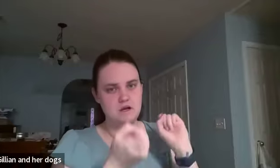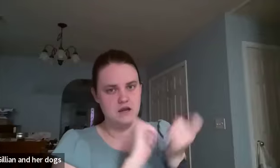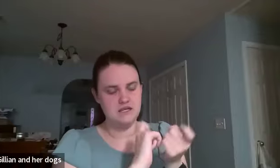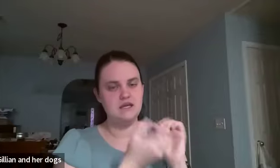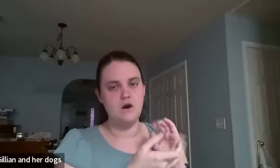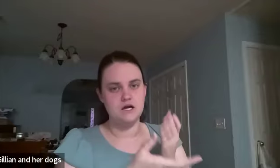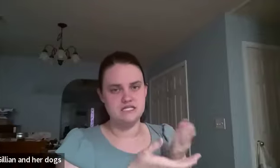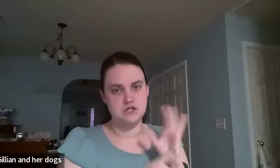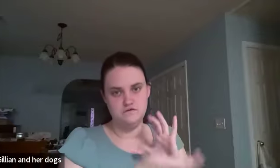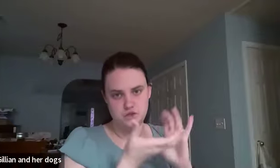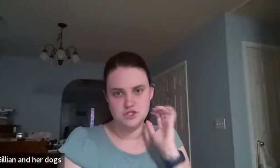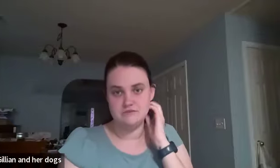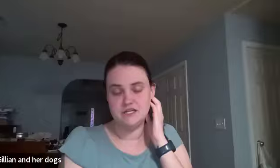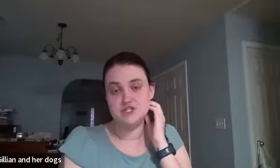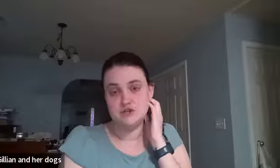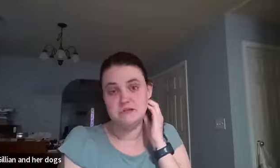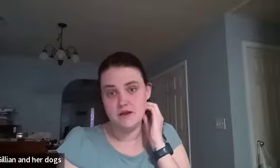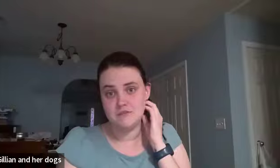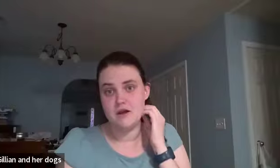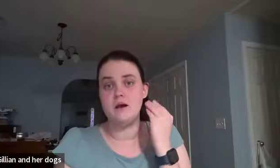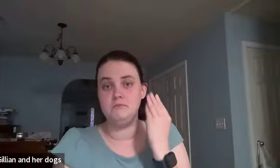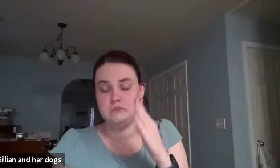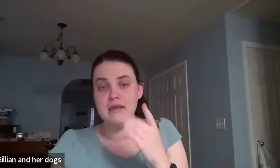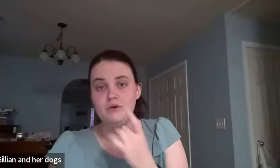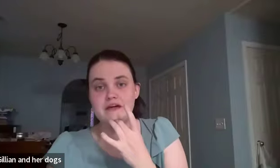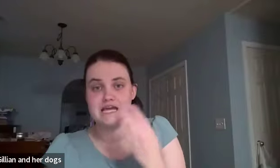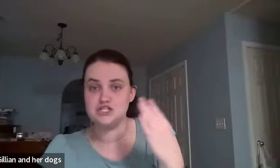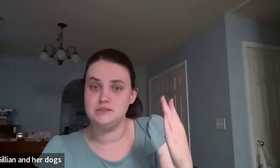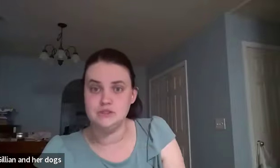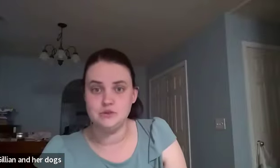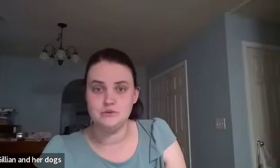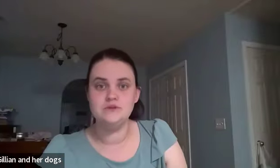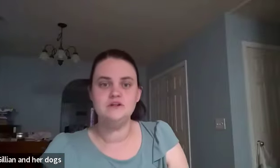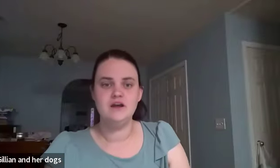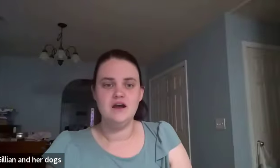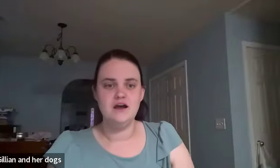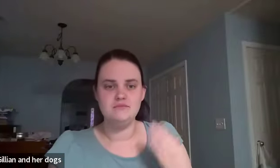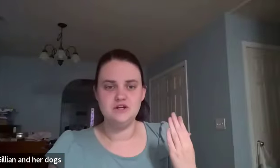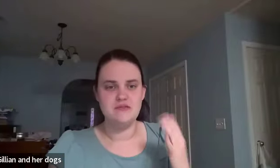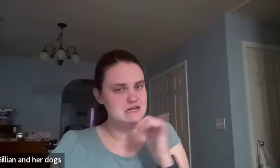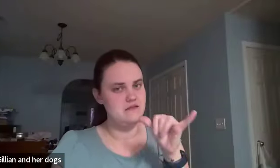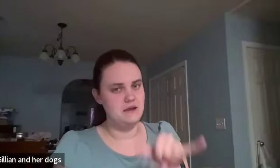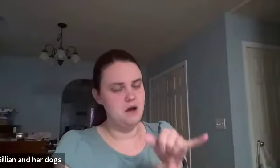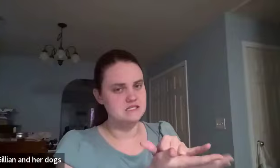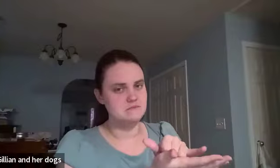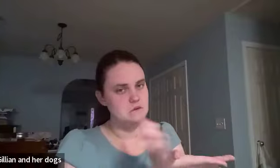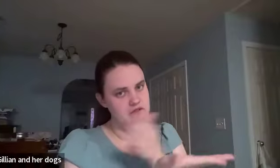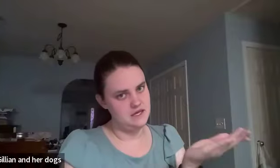what kind of can cause confusion because you could be talking about a light bulb that is actually blue. That's not like a possible